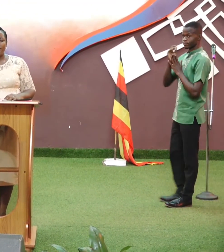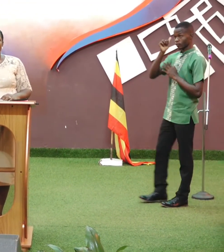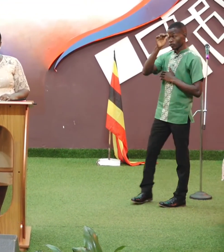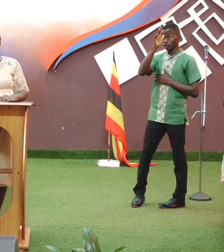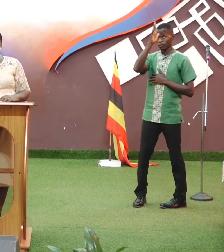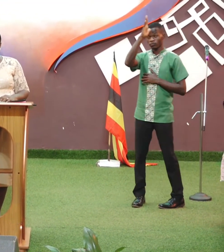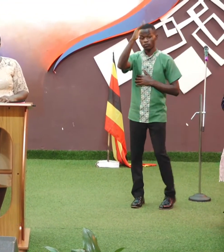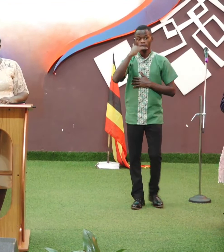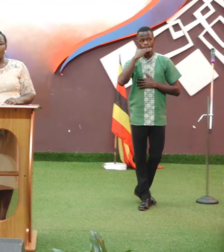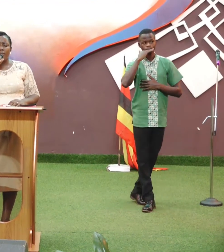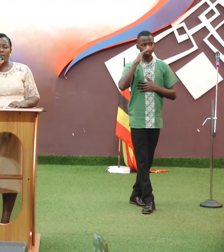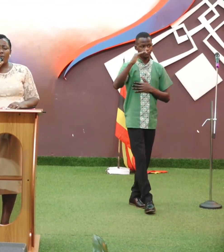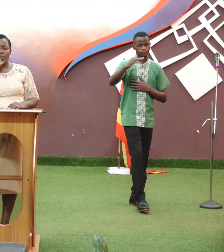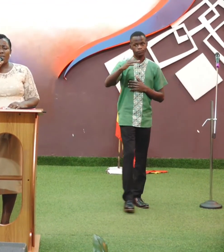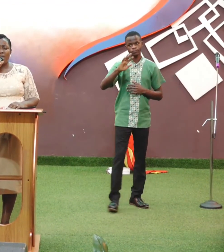our hearts.